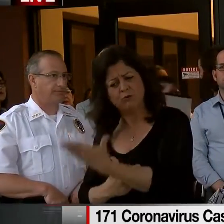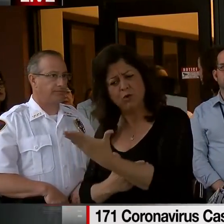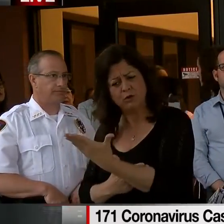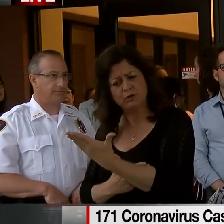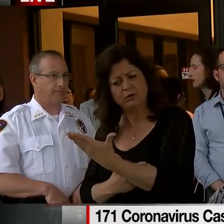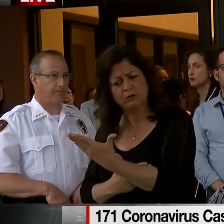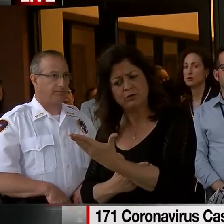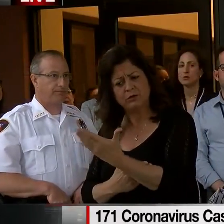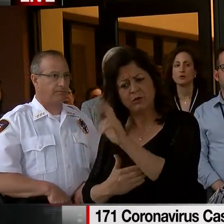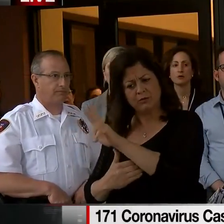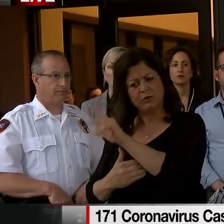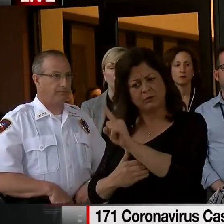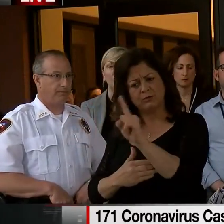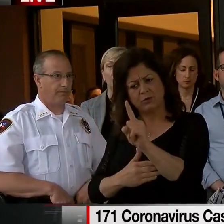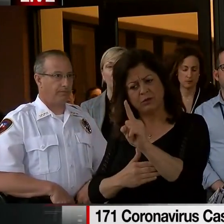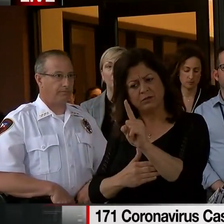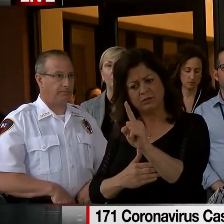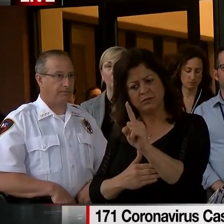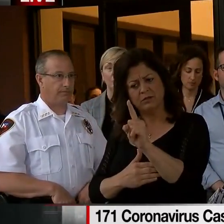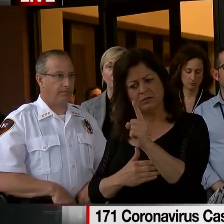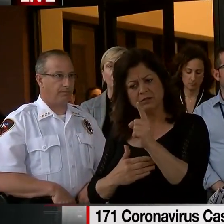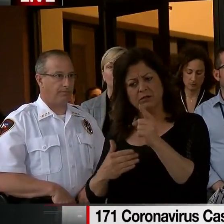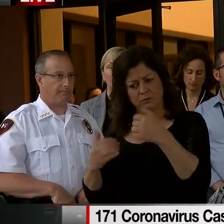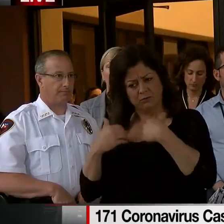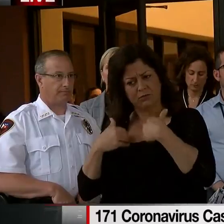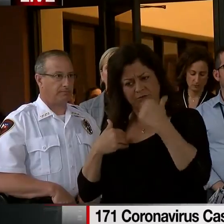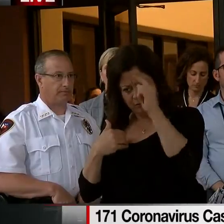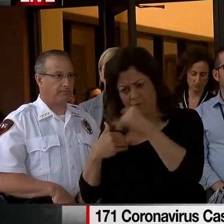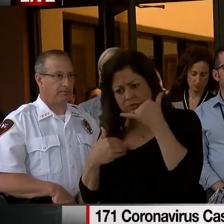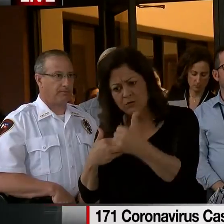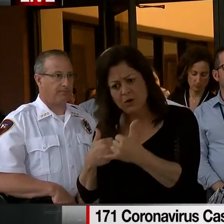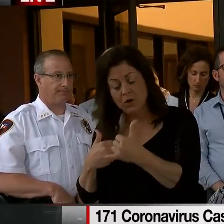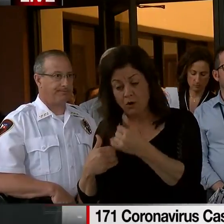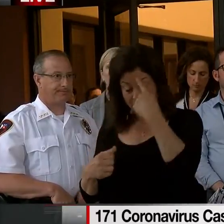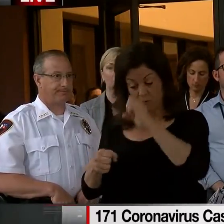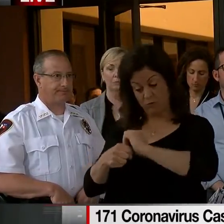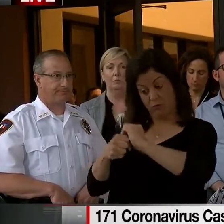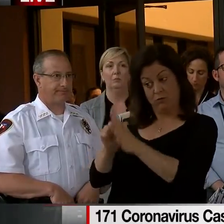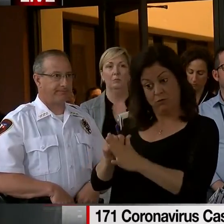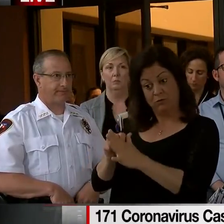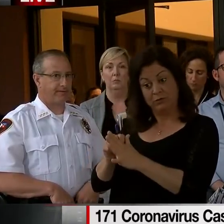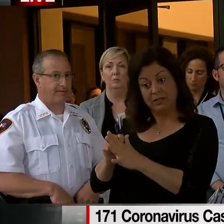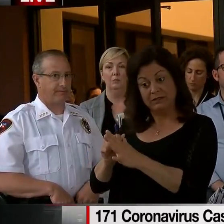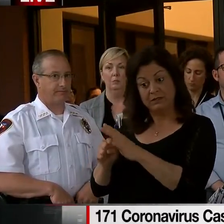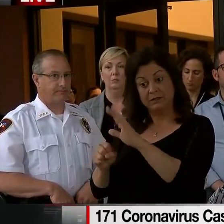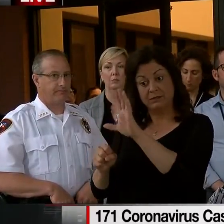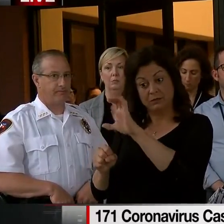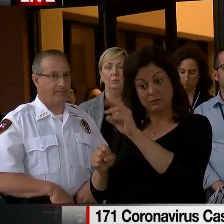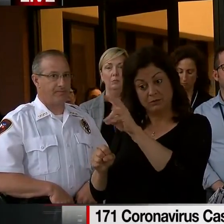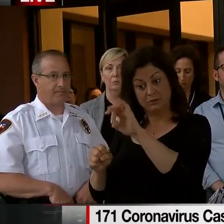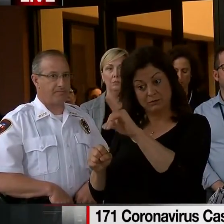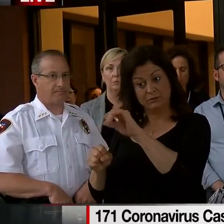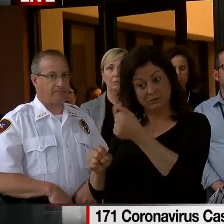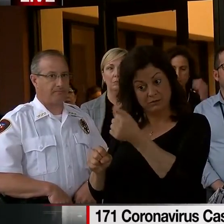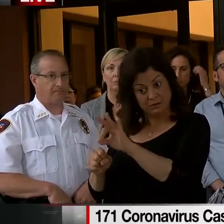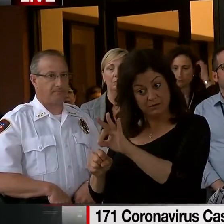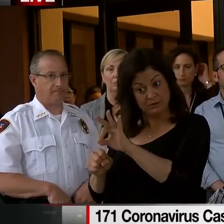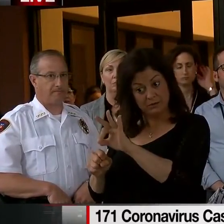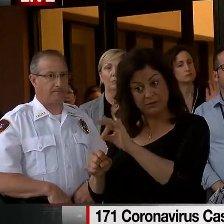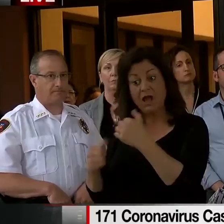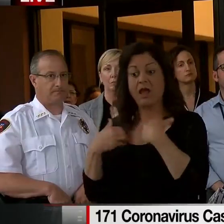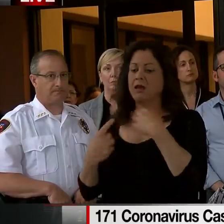is available, but for the COVID-19 threat, there's going to be a special component to that where you dial in, and we partner with the Schumacher